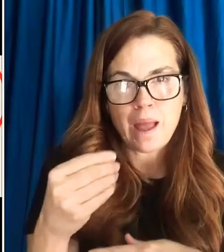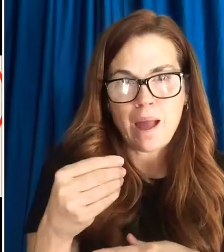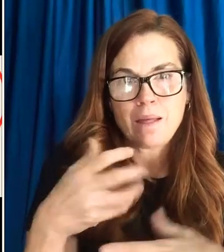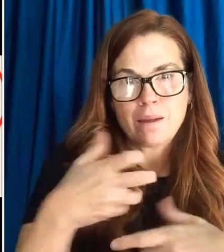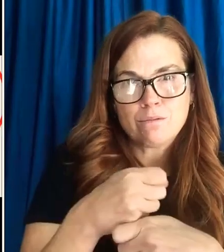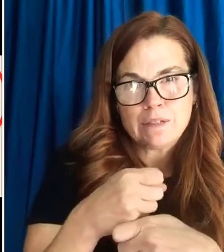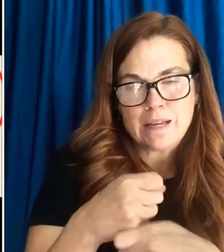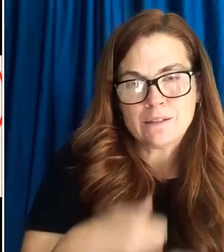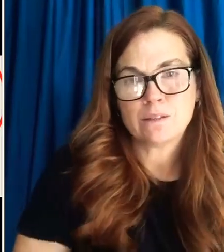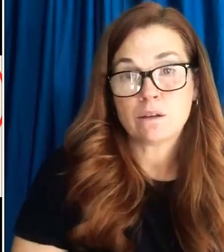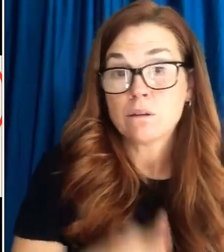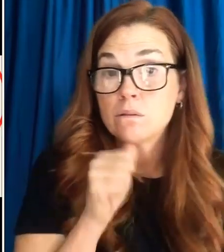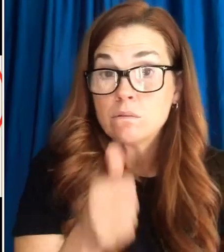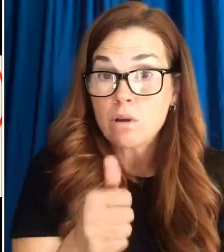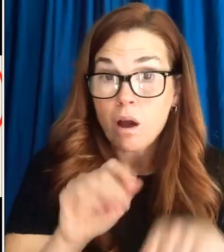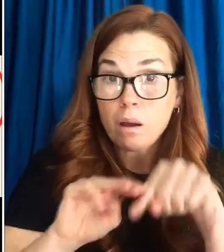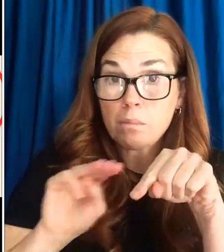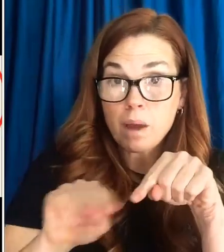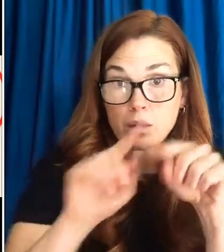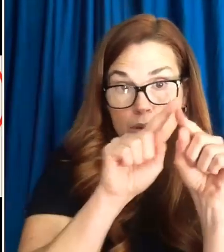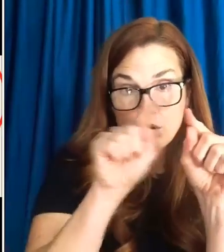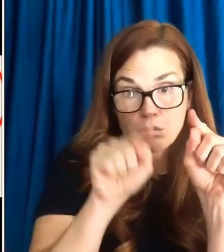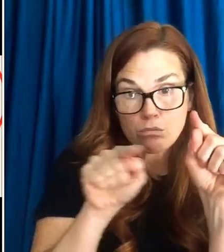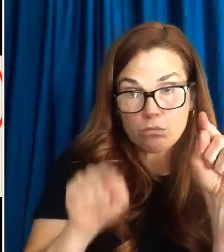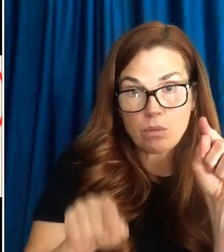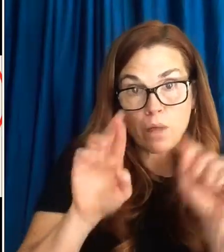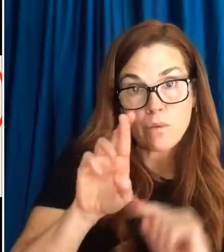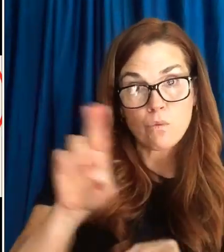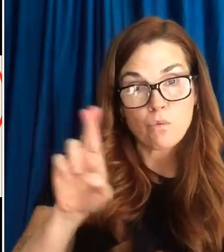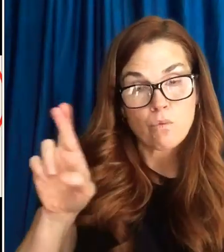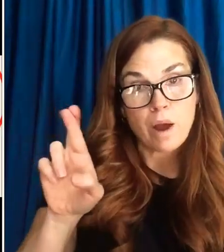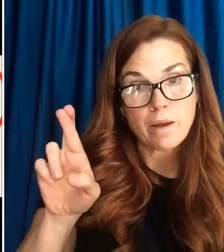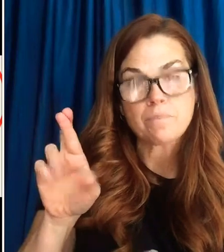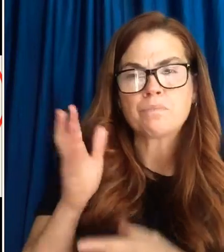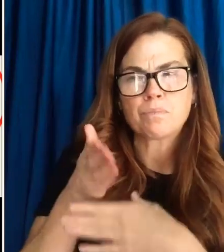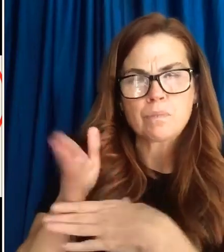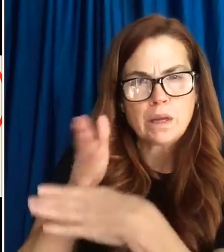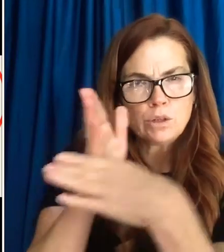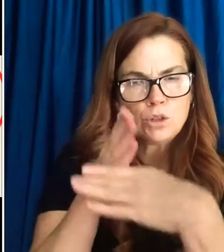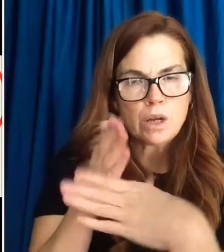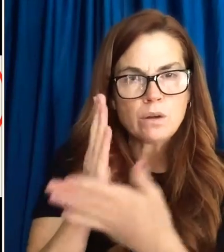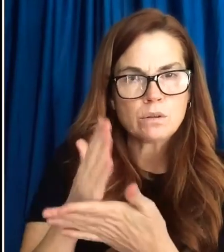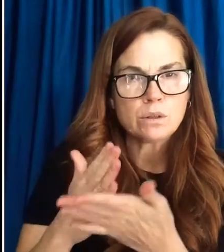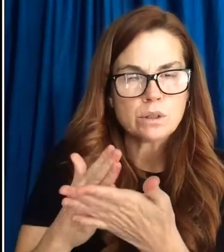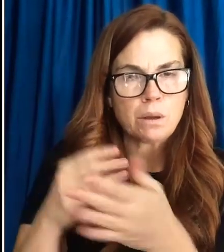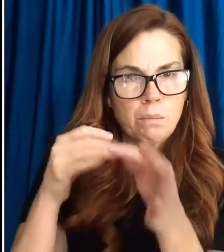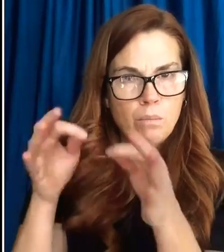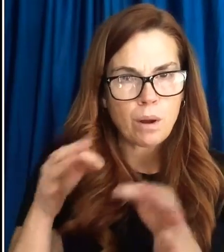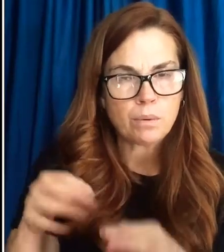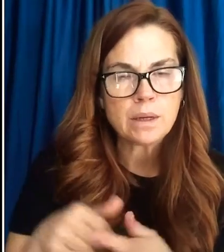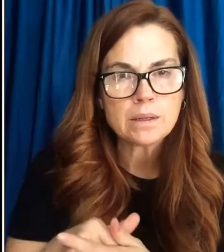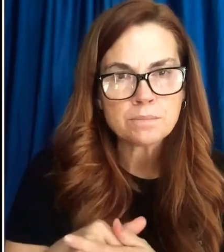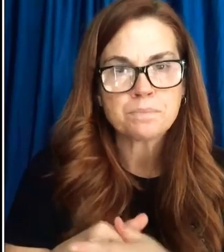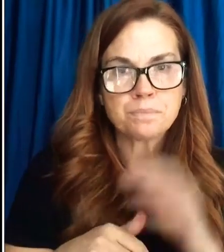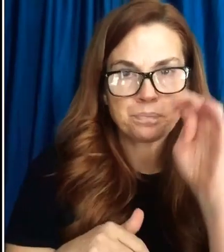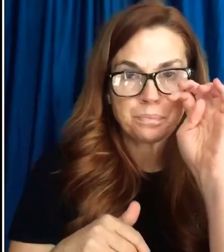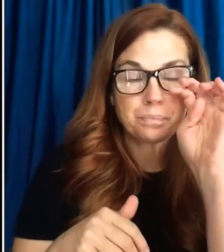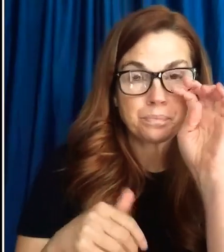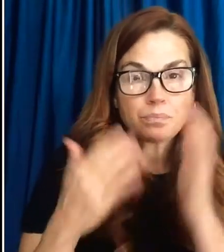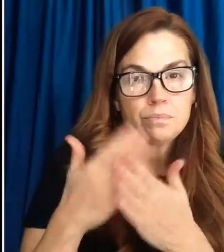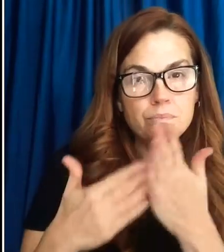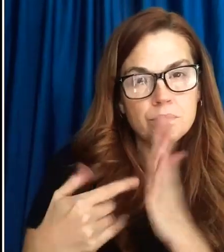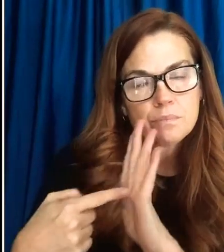to the right of the zigzag line on the periodic table, and they share some really important physical properties too. Some examples of